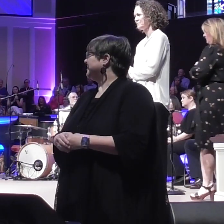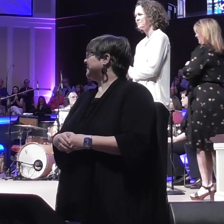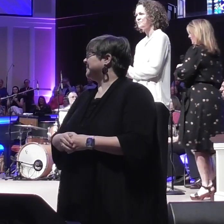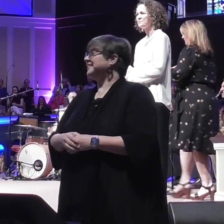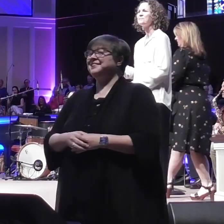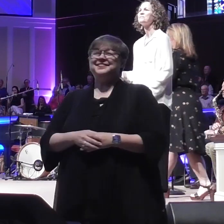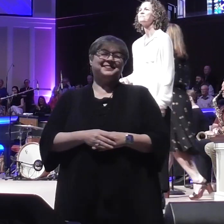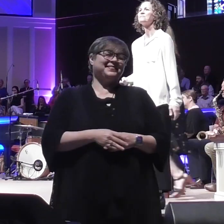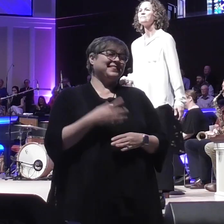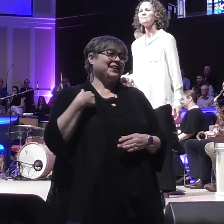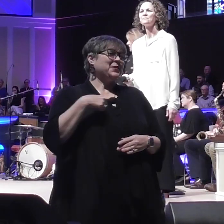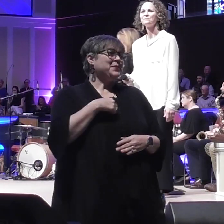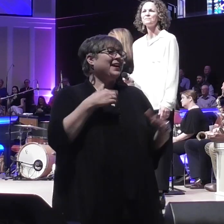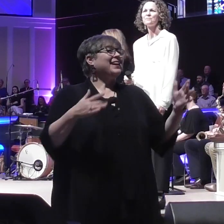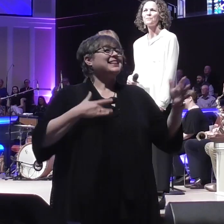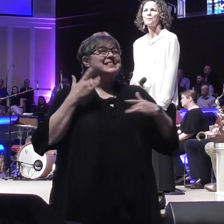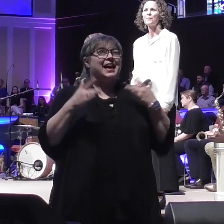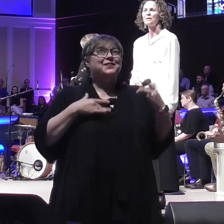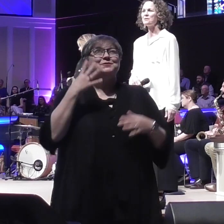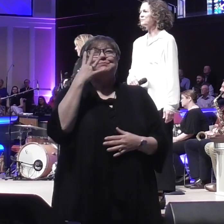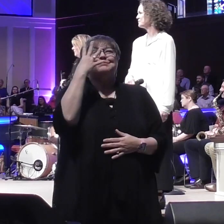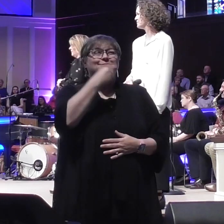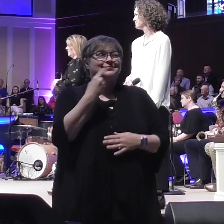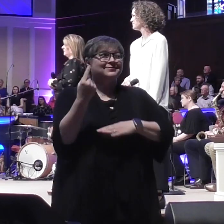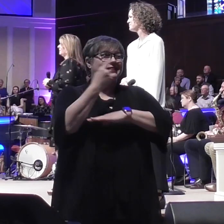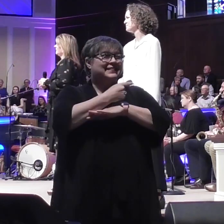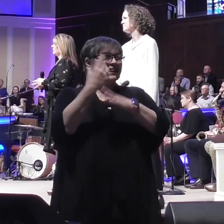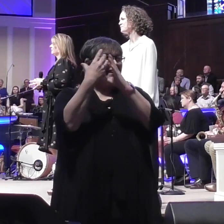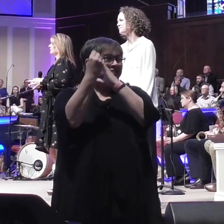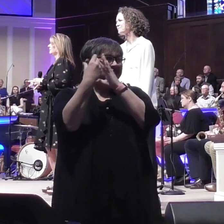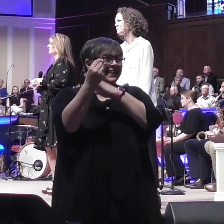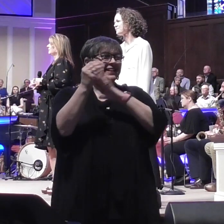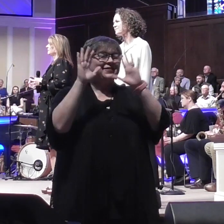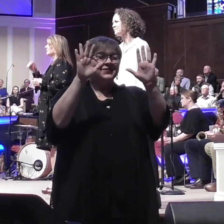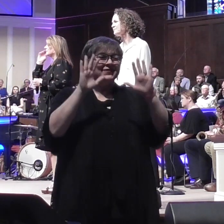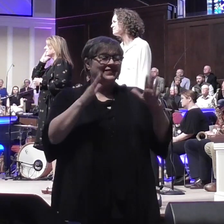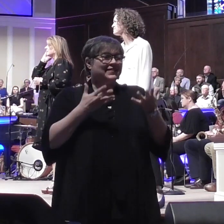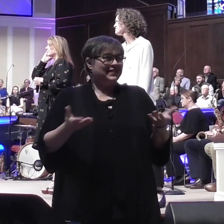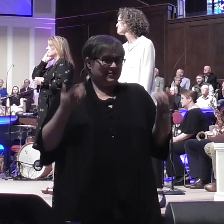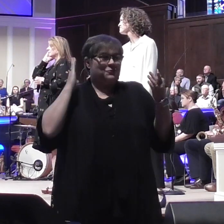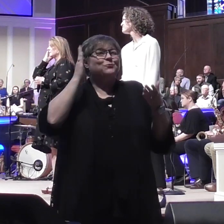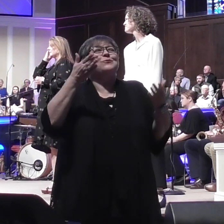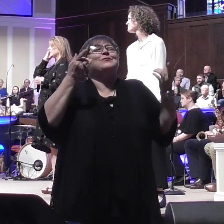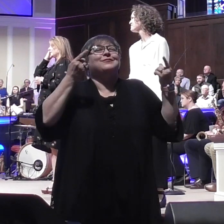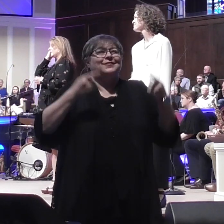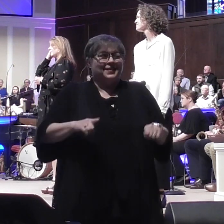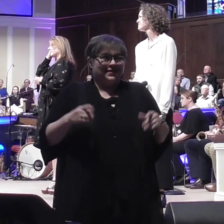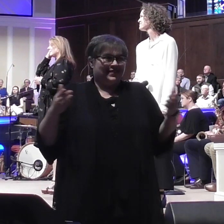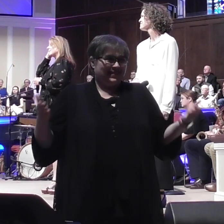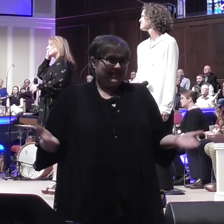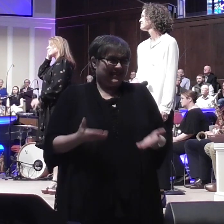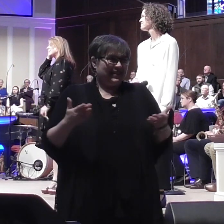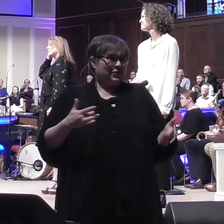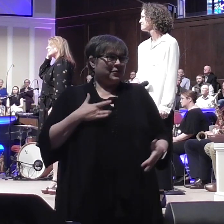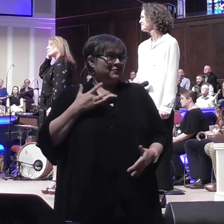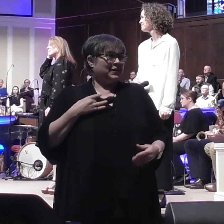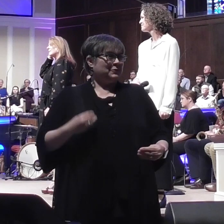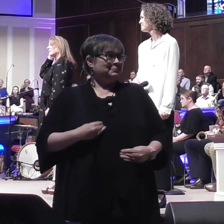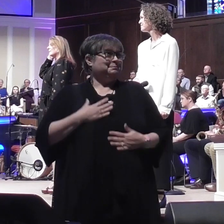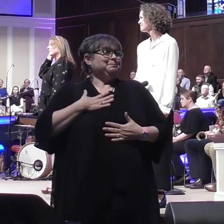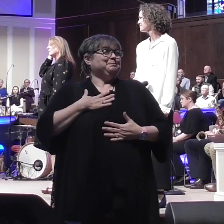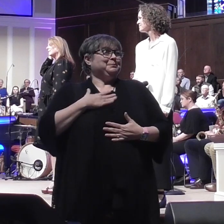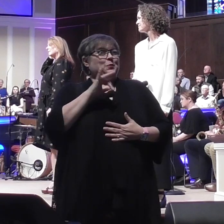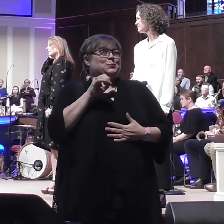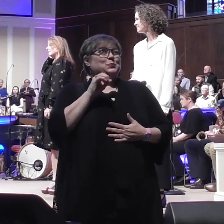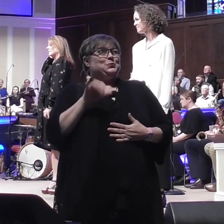Well, we're excited about the beautiful day outside and the incredible things that are going to happen in here. And we're going to be filled with joy. And we're going to begin with a song,